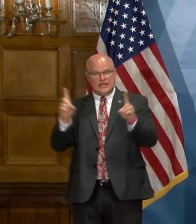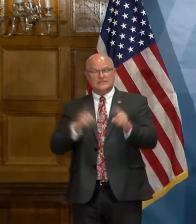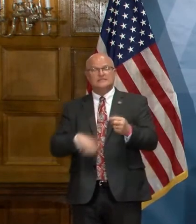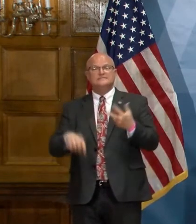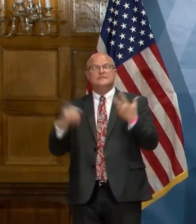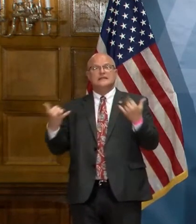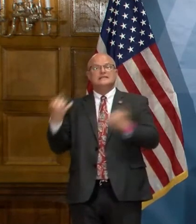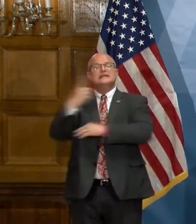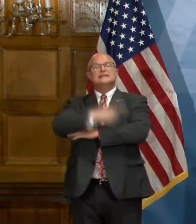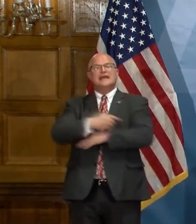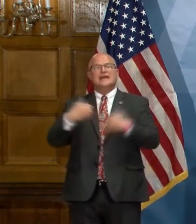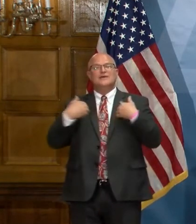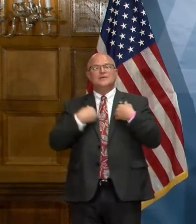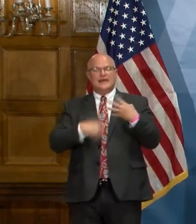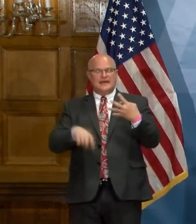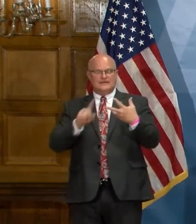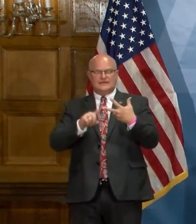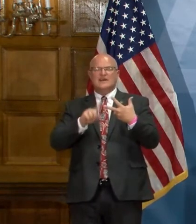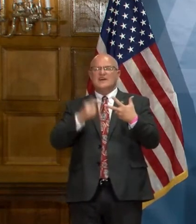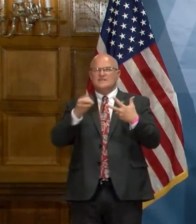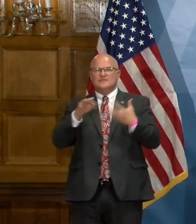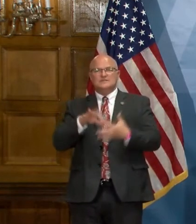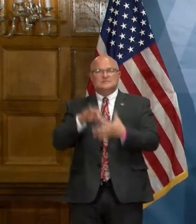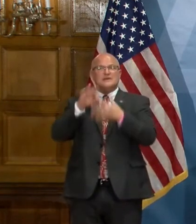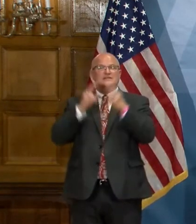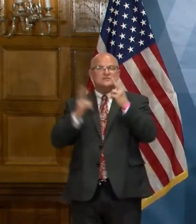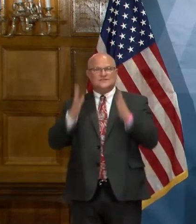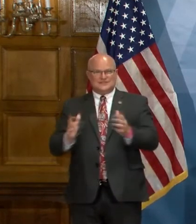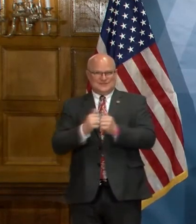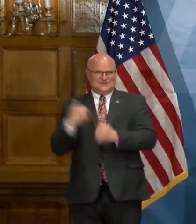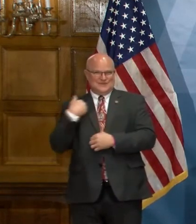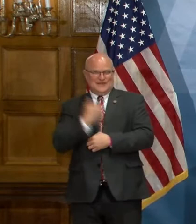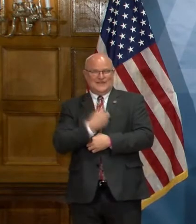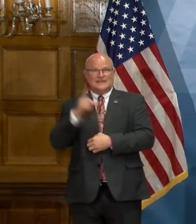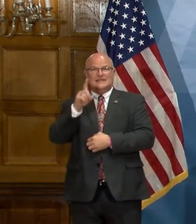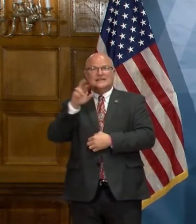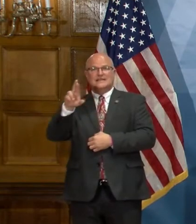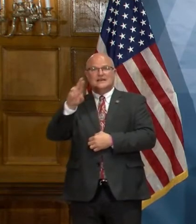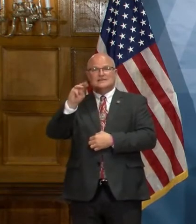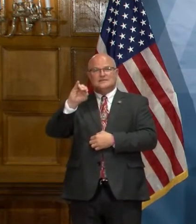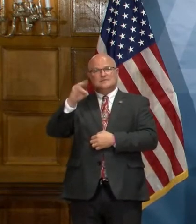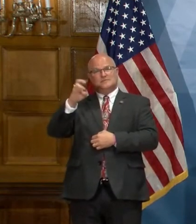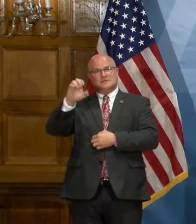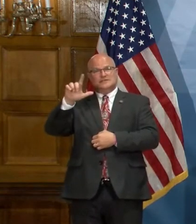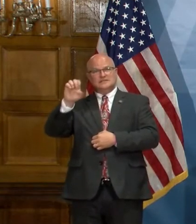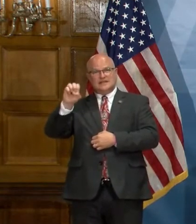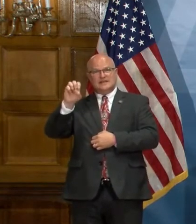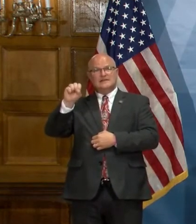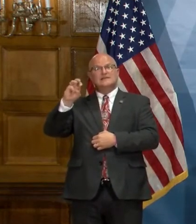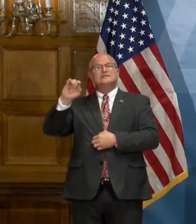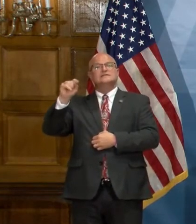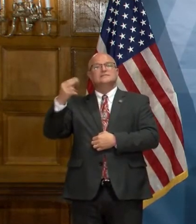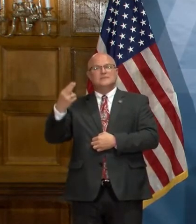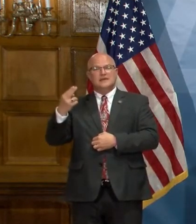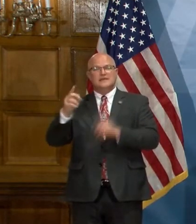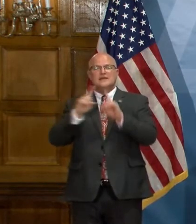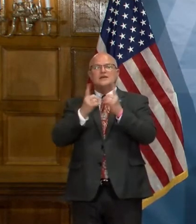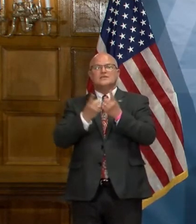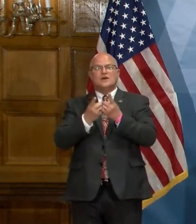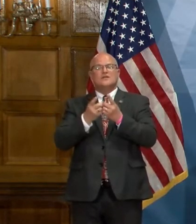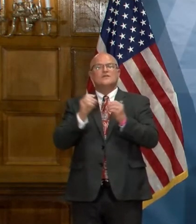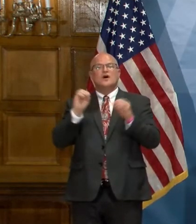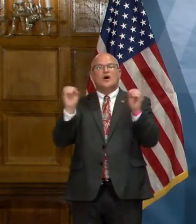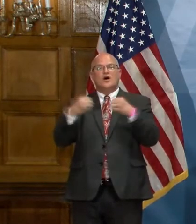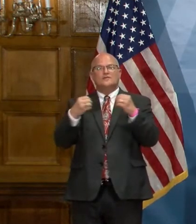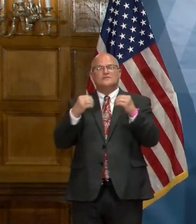and today we have a couple special guests, which is Dr. Michelle Smith, the Director of the Office of Health